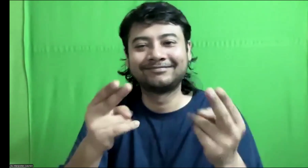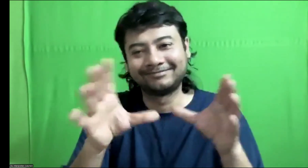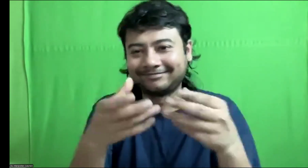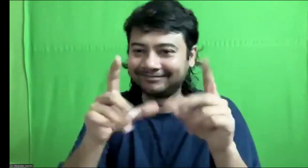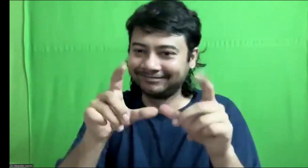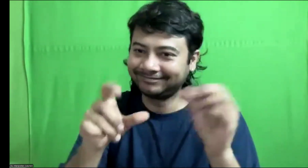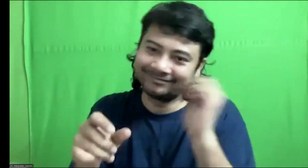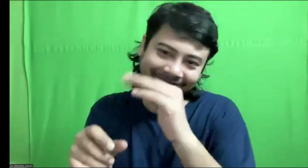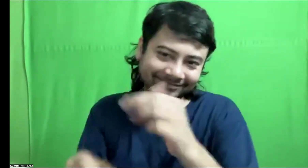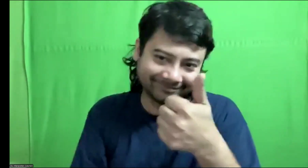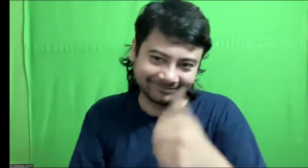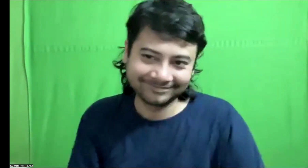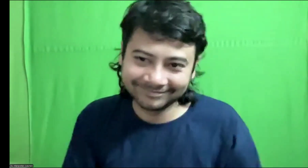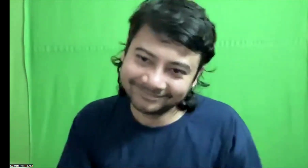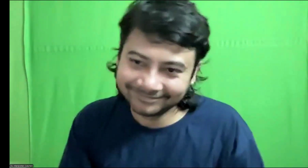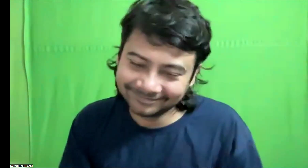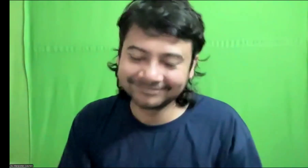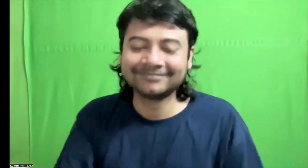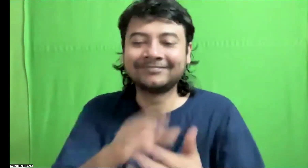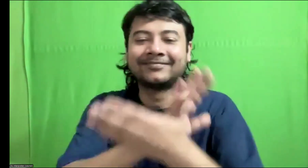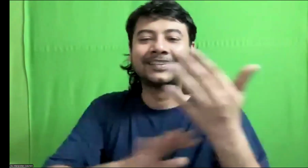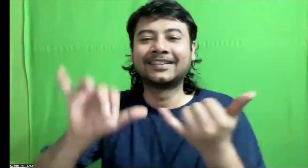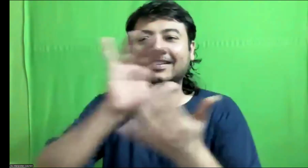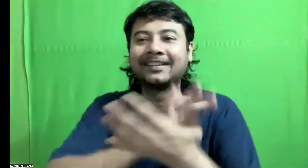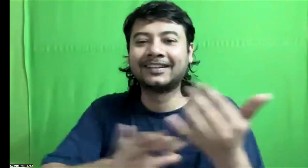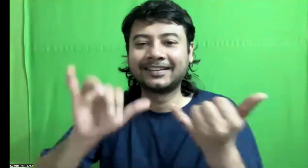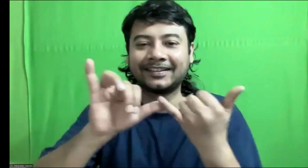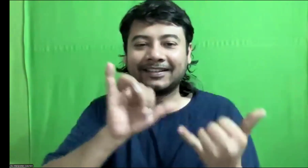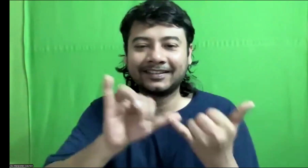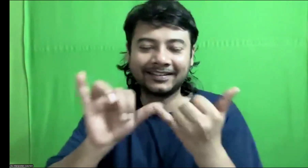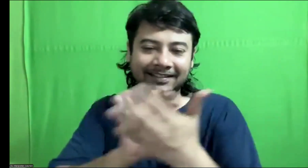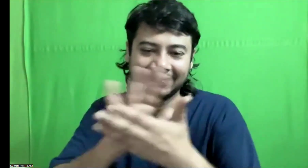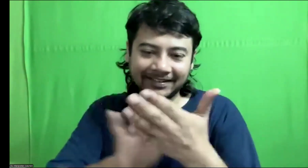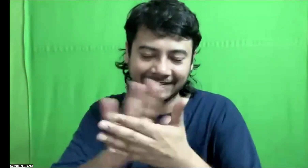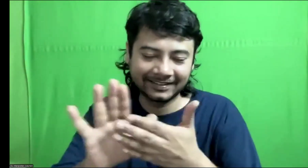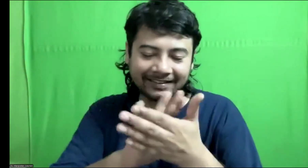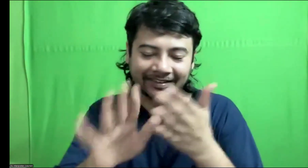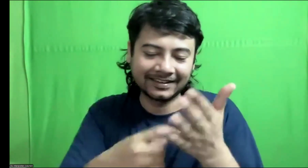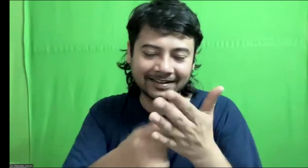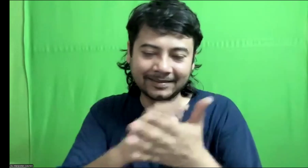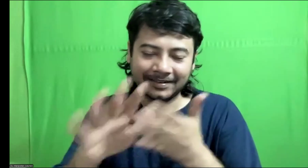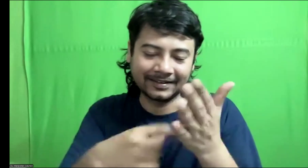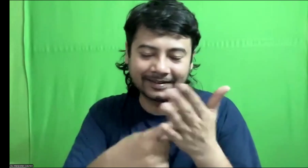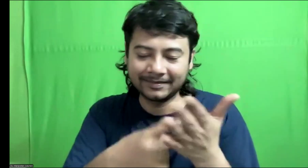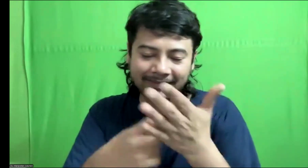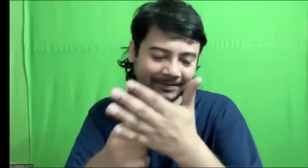Hare Krishna, Krishna Krishna, Hare Hare, Hare Ram, Ram Ram, Hare Hare,